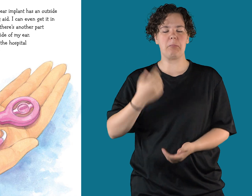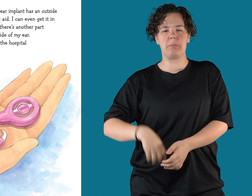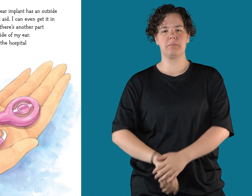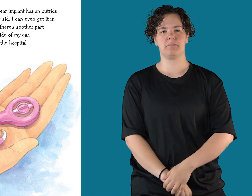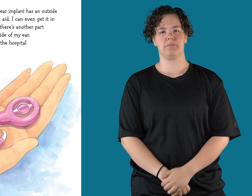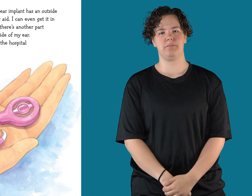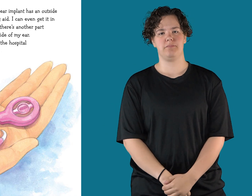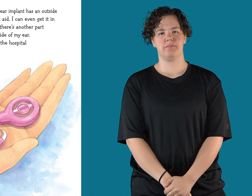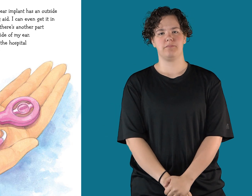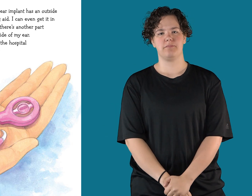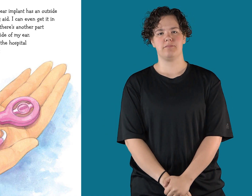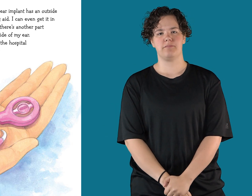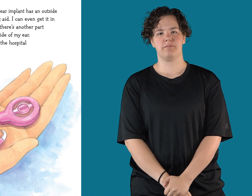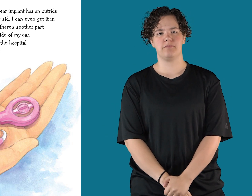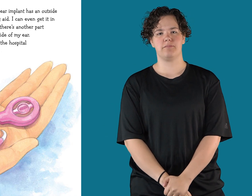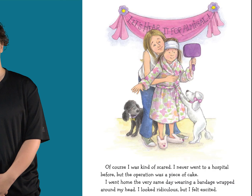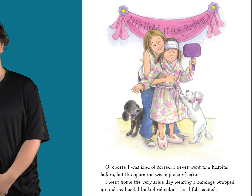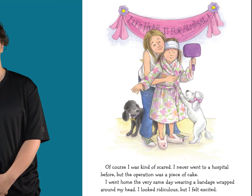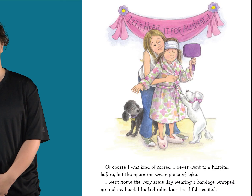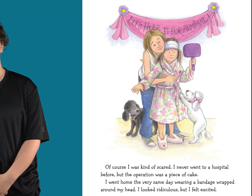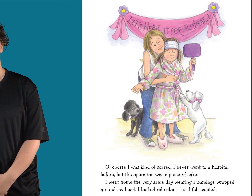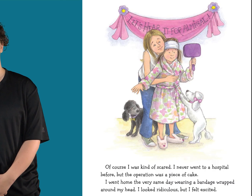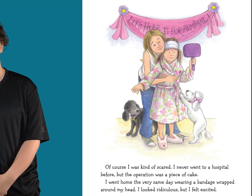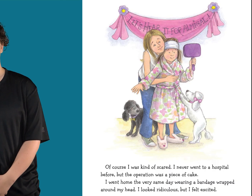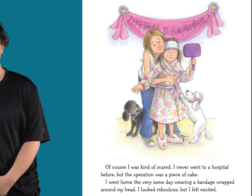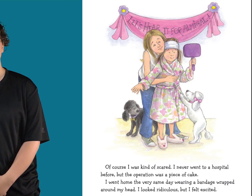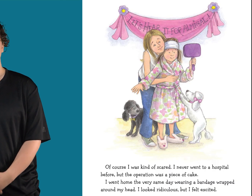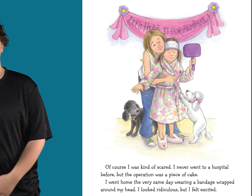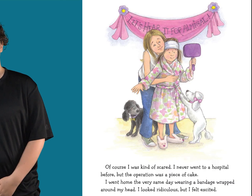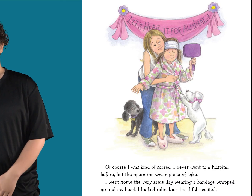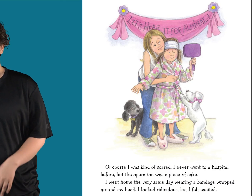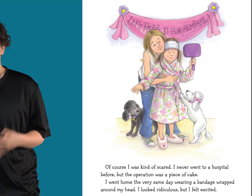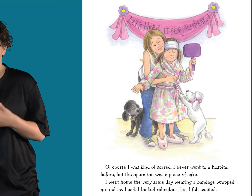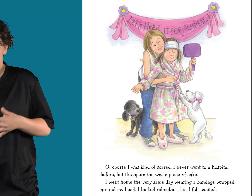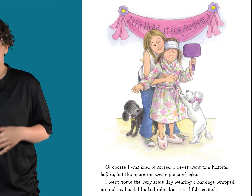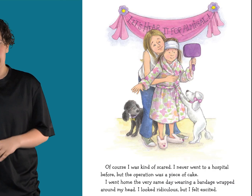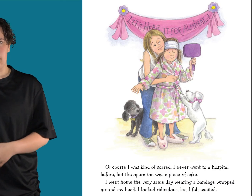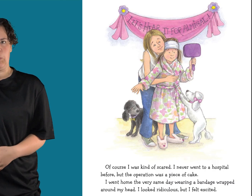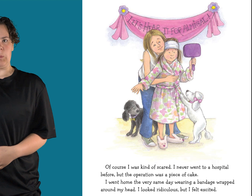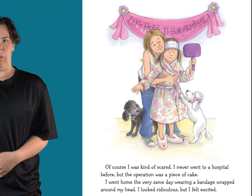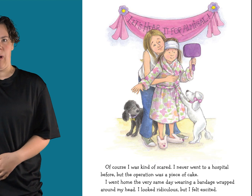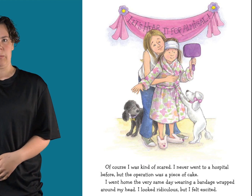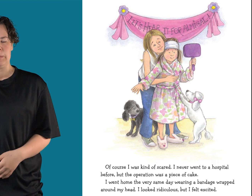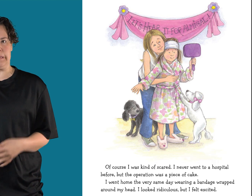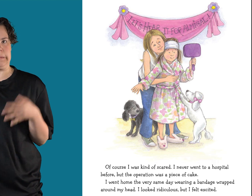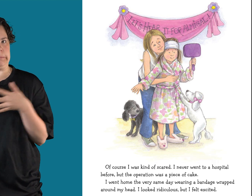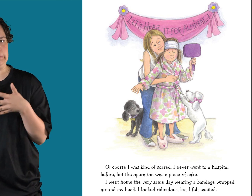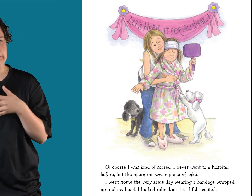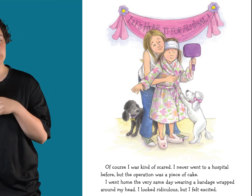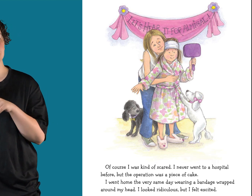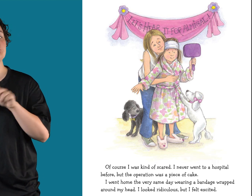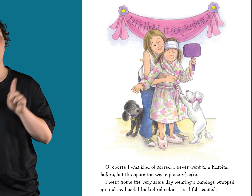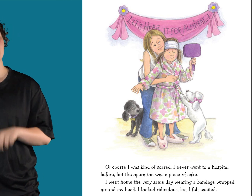the hospital to get the inside part of the implant put inside my little ear. How in the world do they do that? Of course,